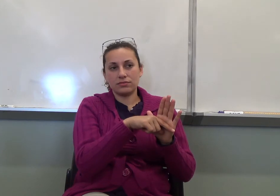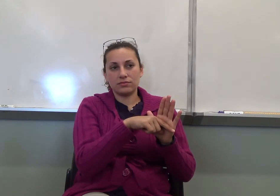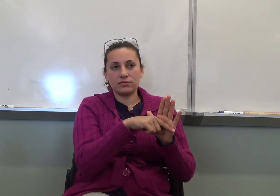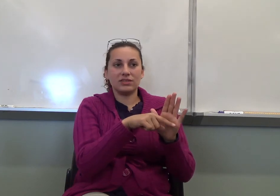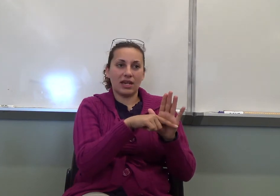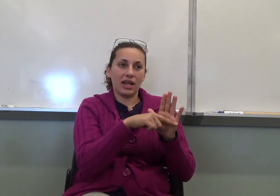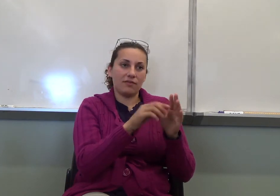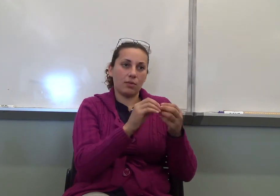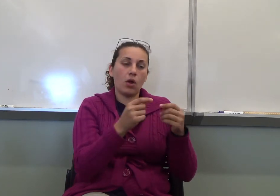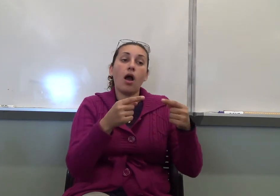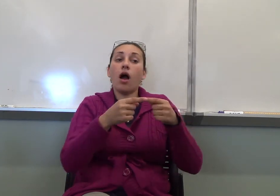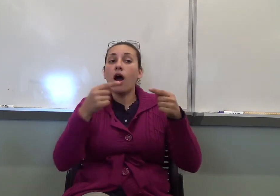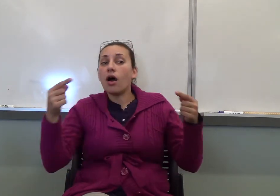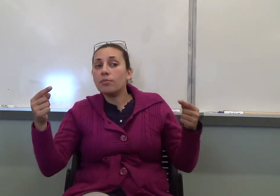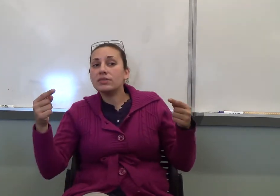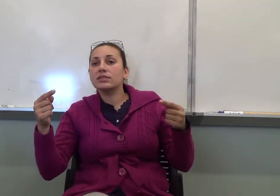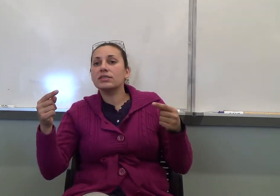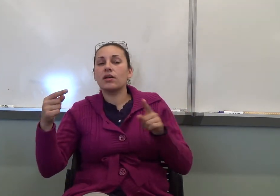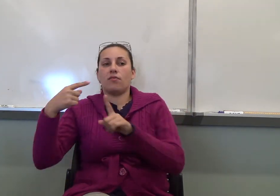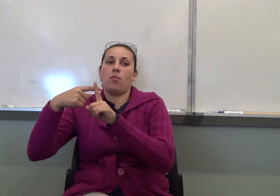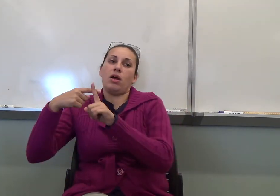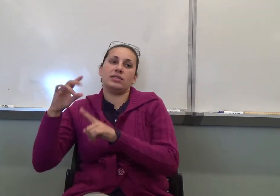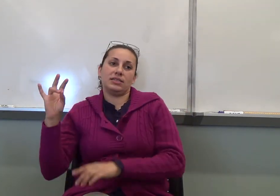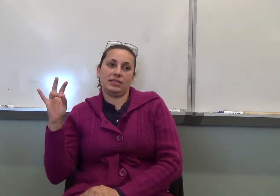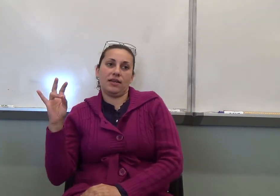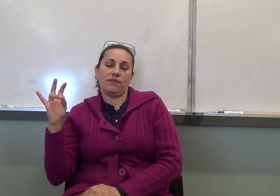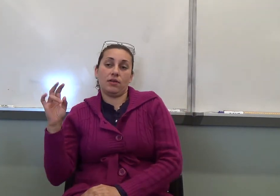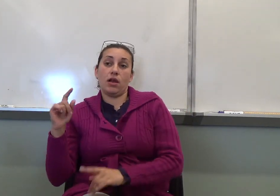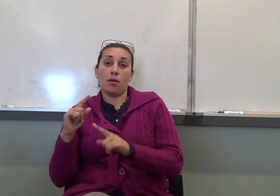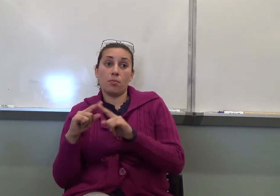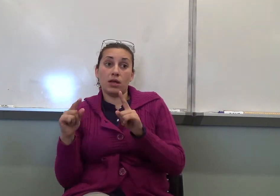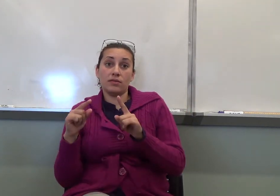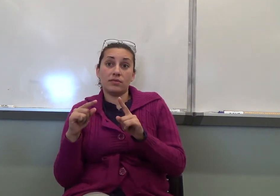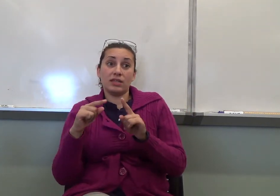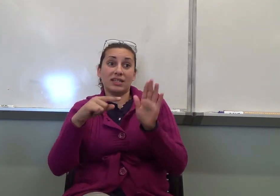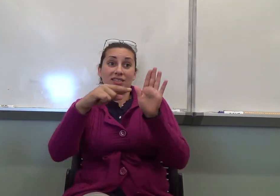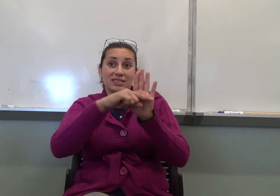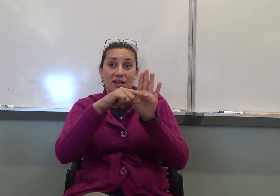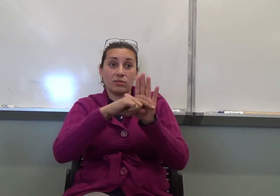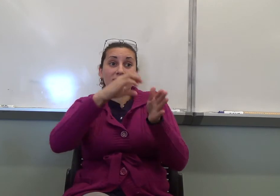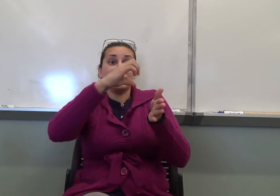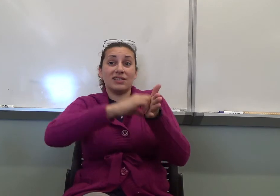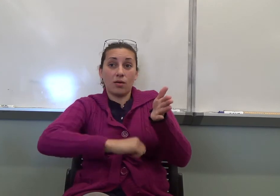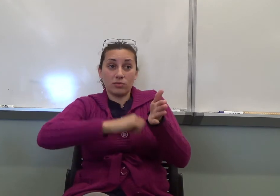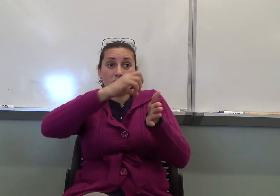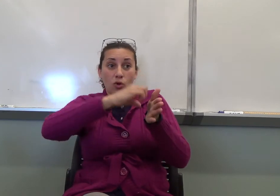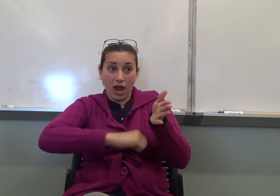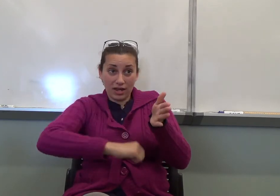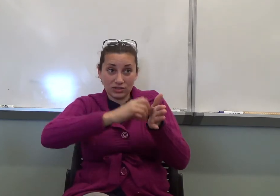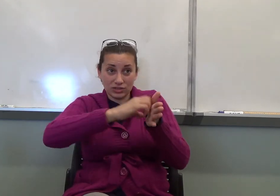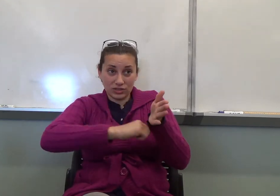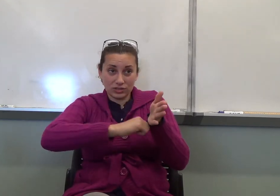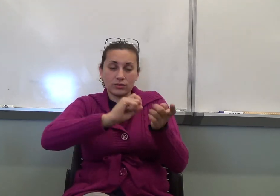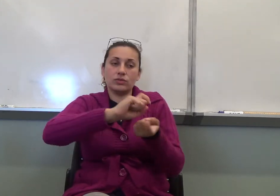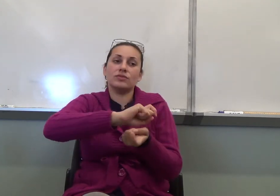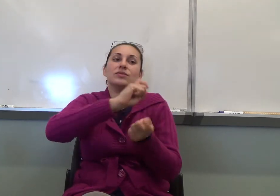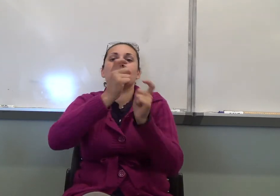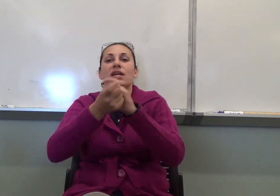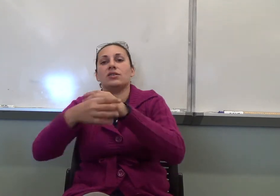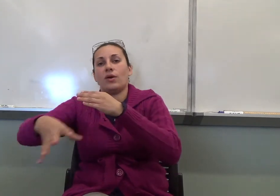the opposite of 7. But that subtraction sign now gets changed to addition. And we have to take the opposite of